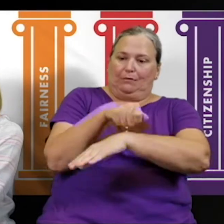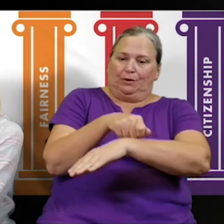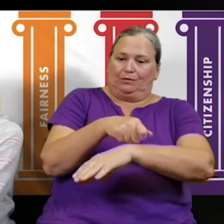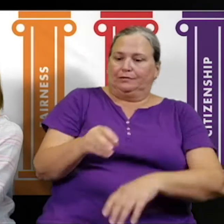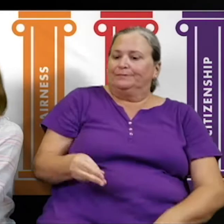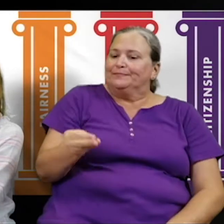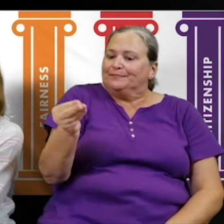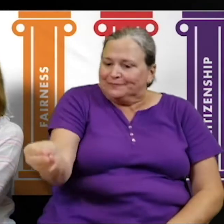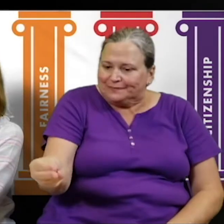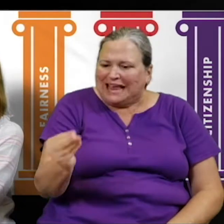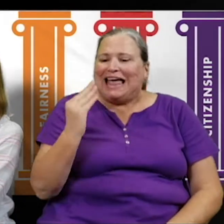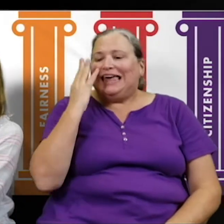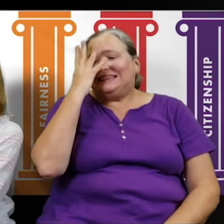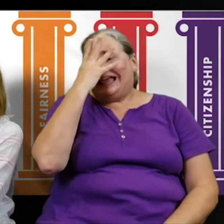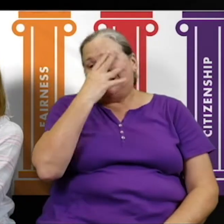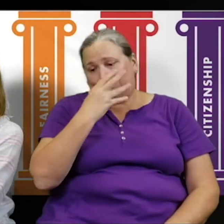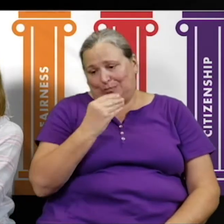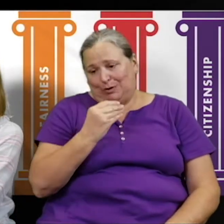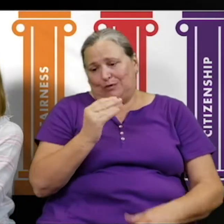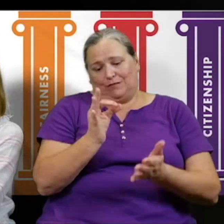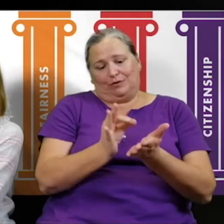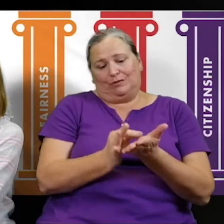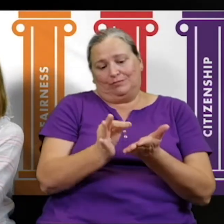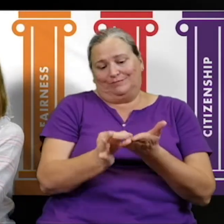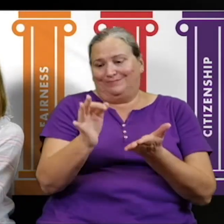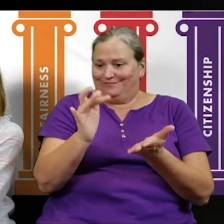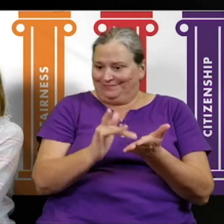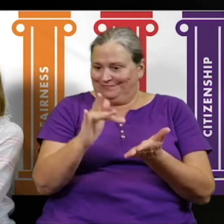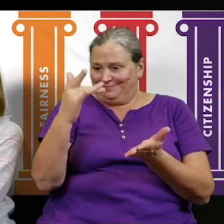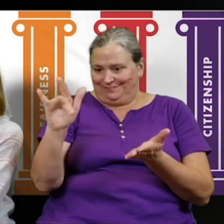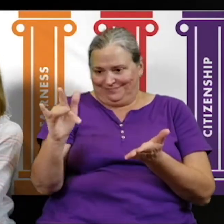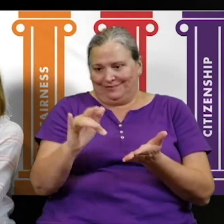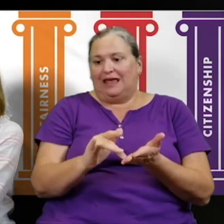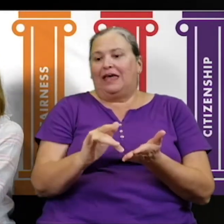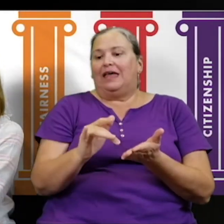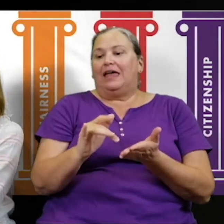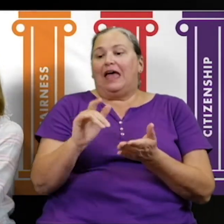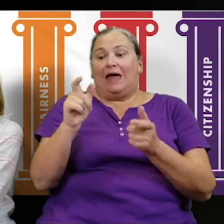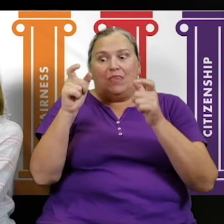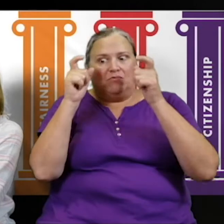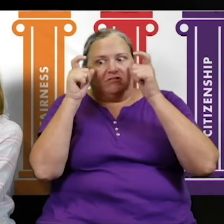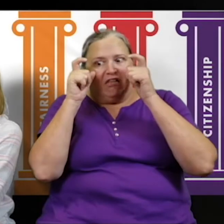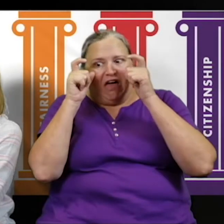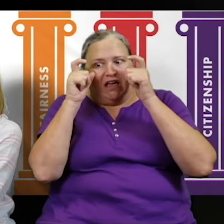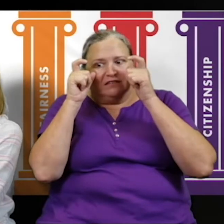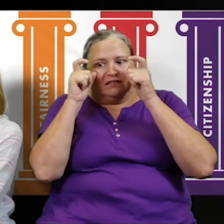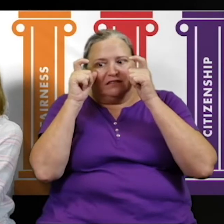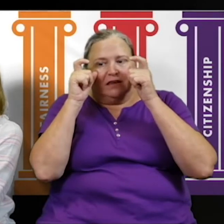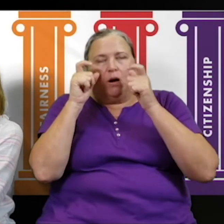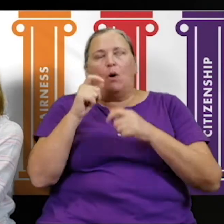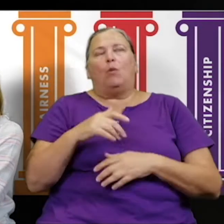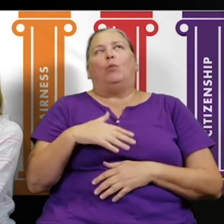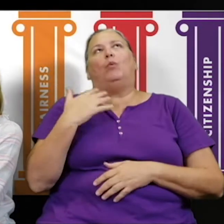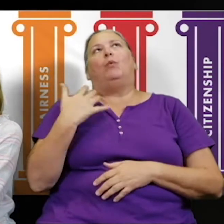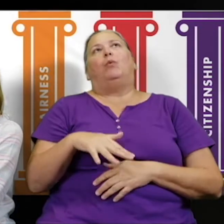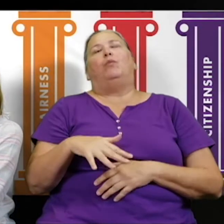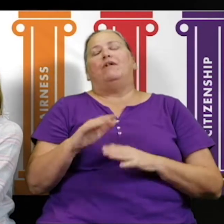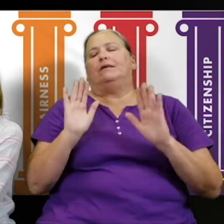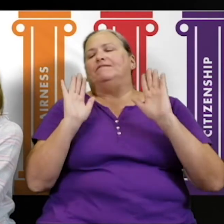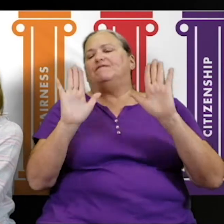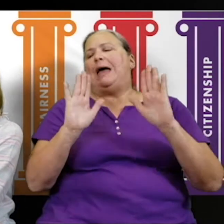purse," said Mr. Slinger. "Your quarters are nice and jingly, and those glasses are